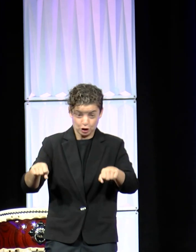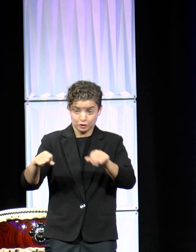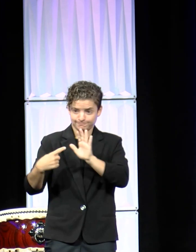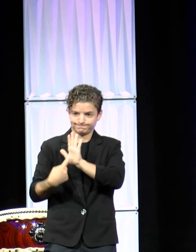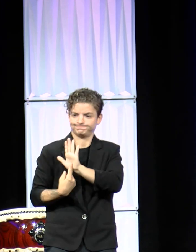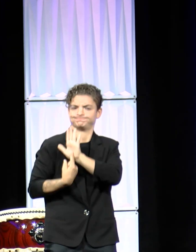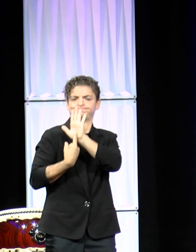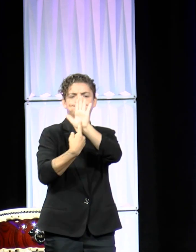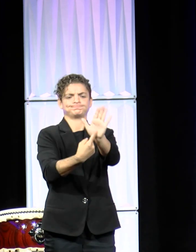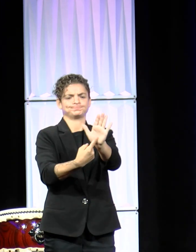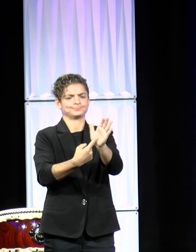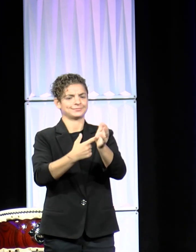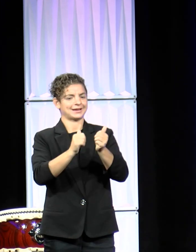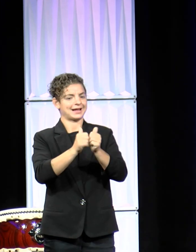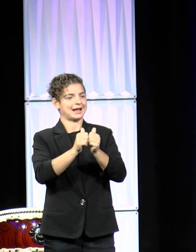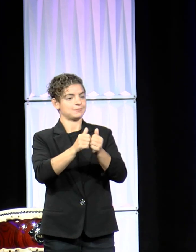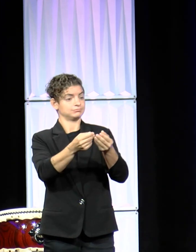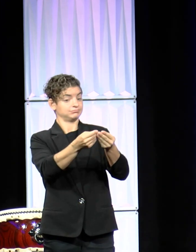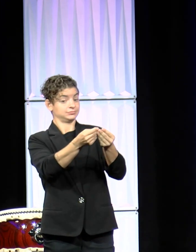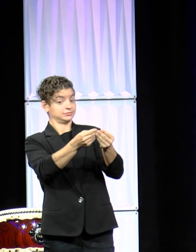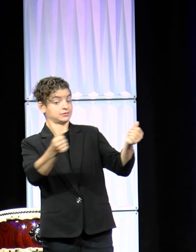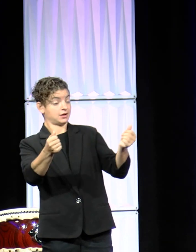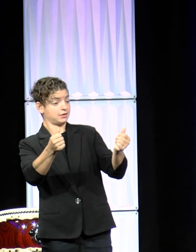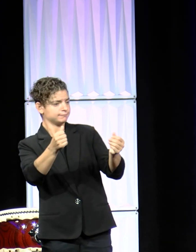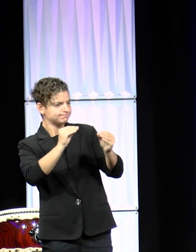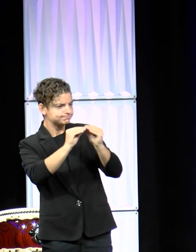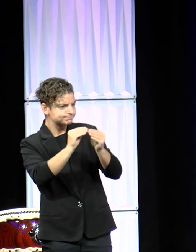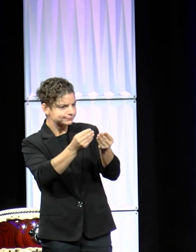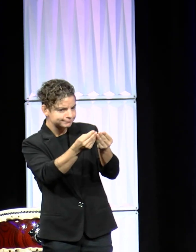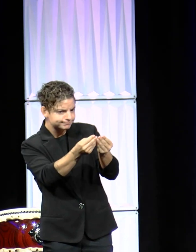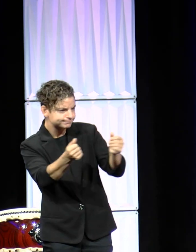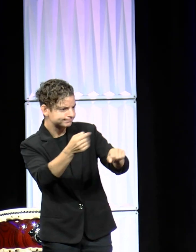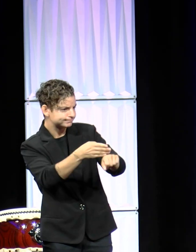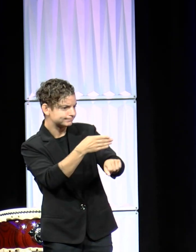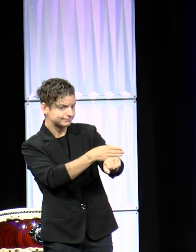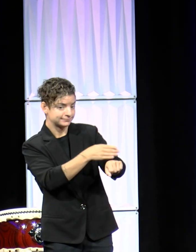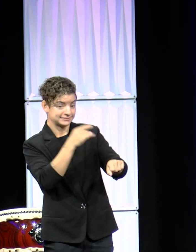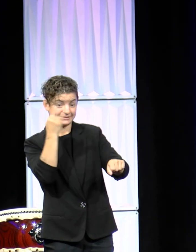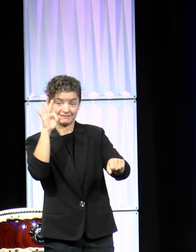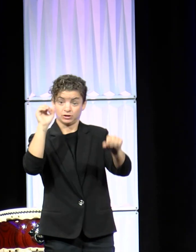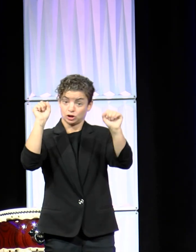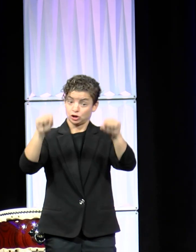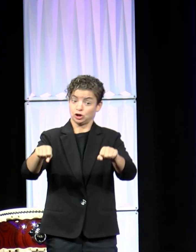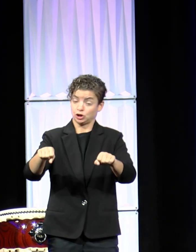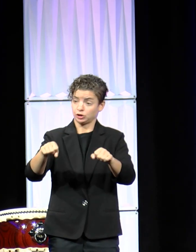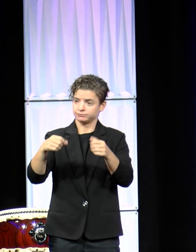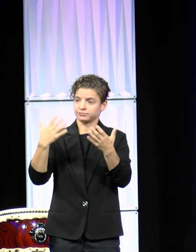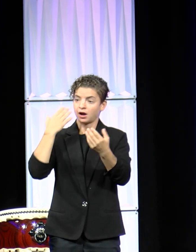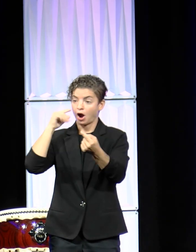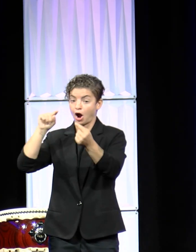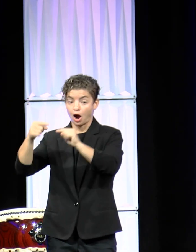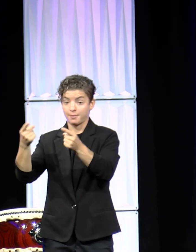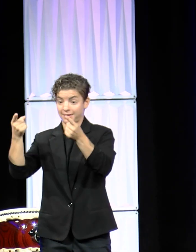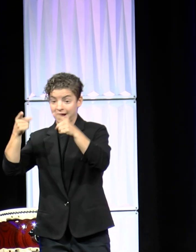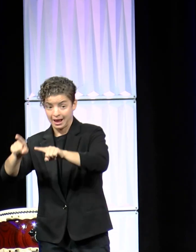being caused? Because that's very similar to the work that we hope to do in this space.